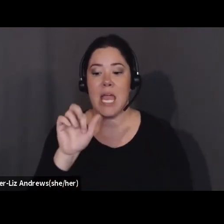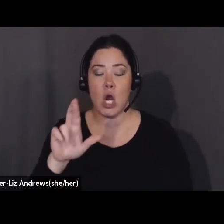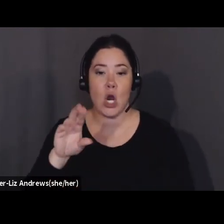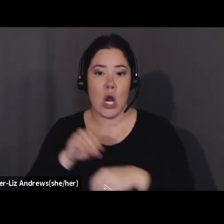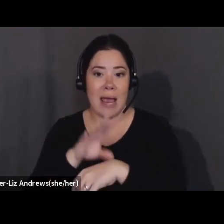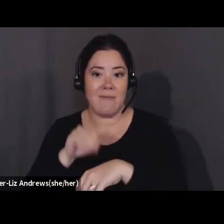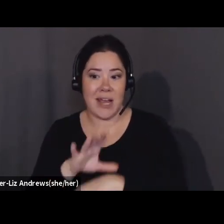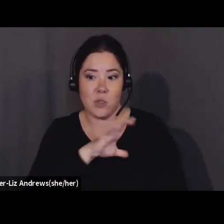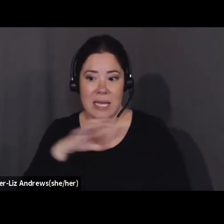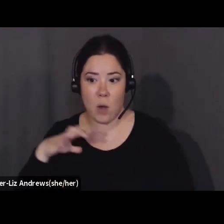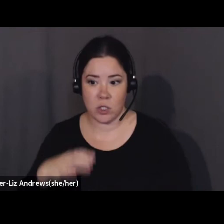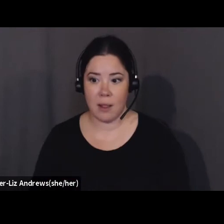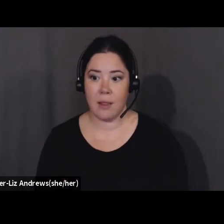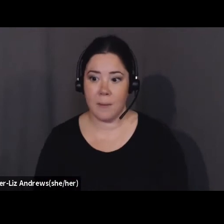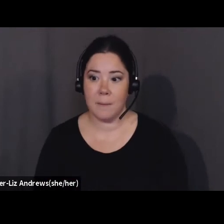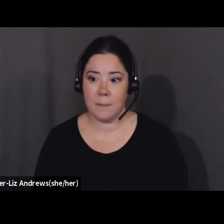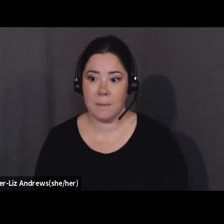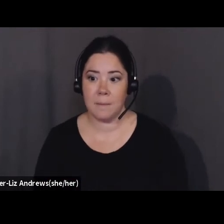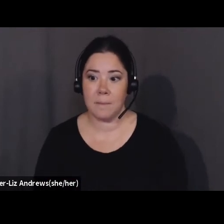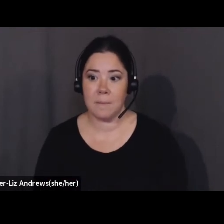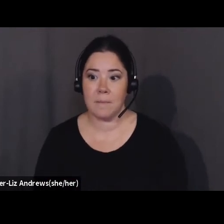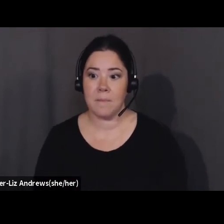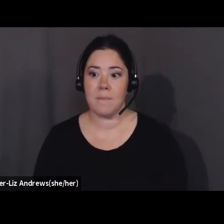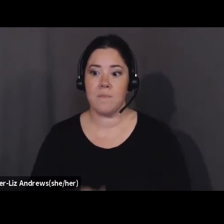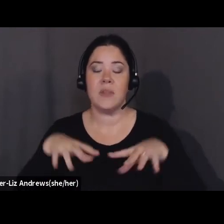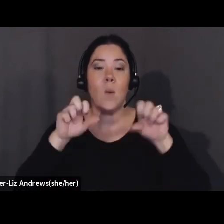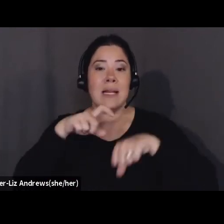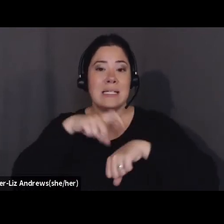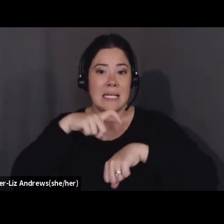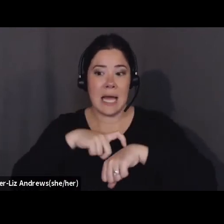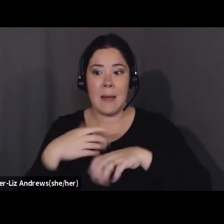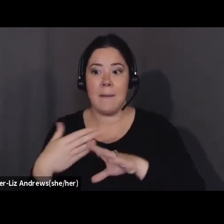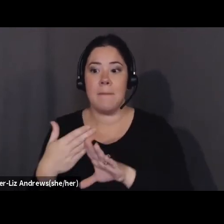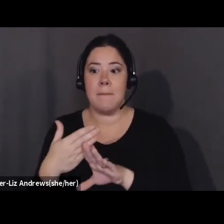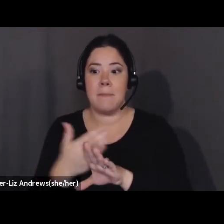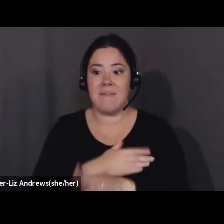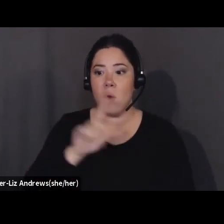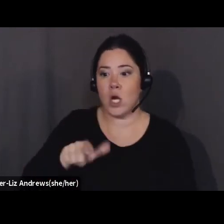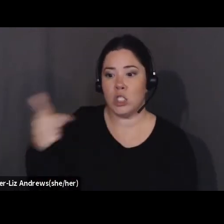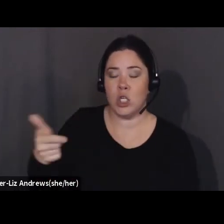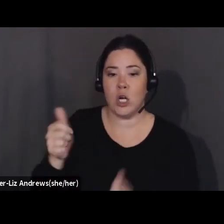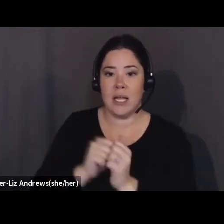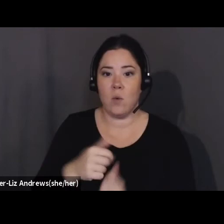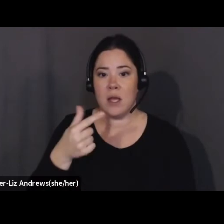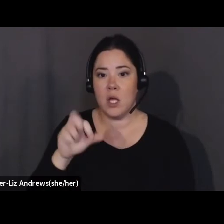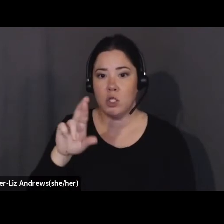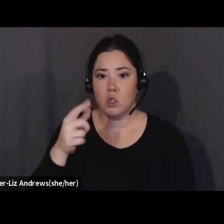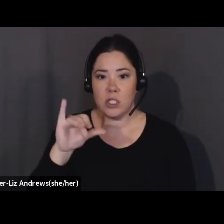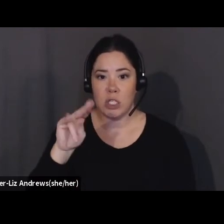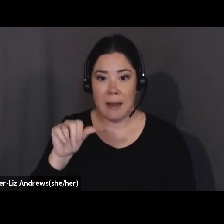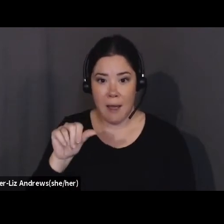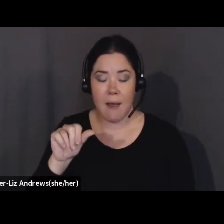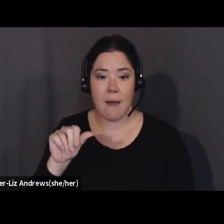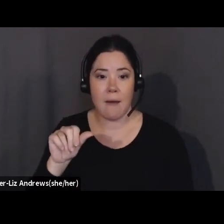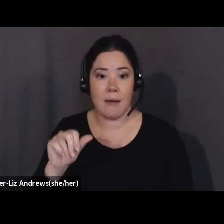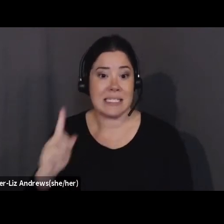So just wanted to take a little bit of time before turning things over to Georgina to hear from y'all. So if